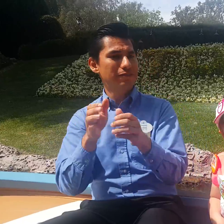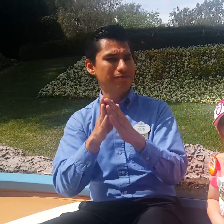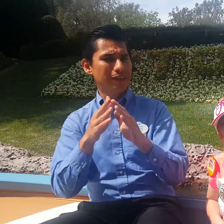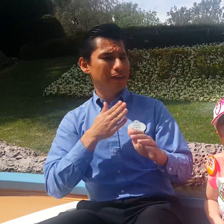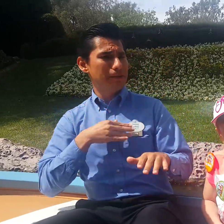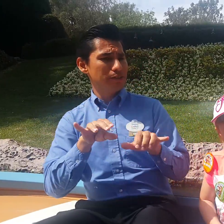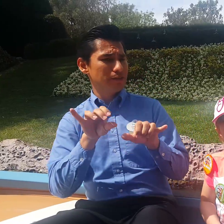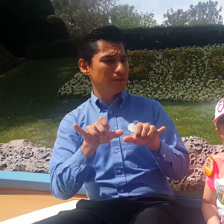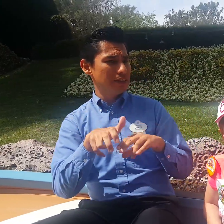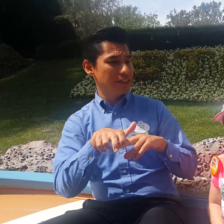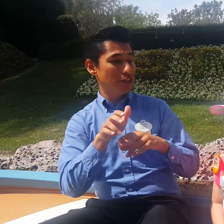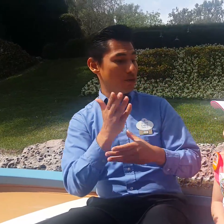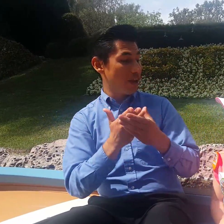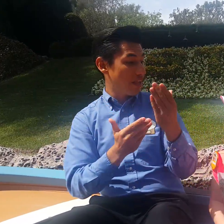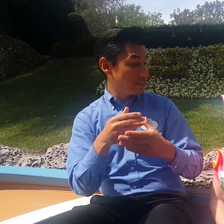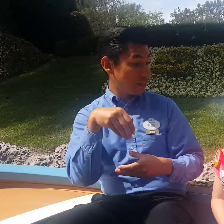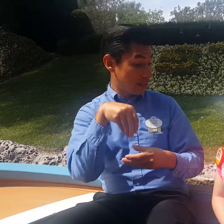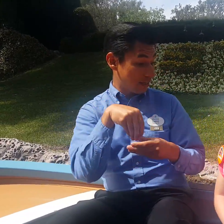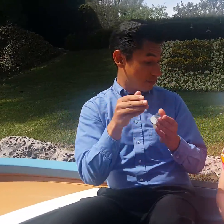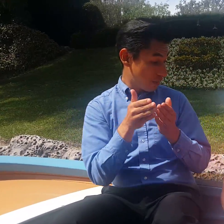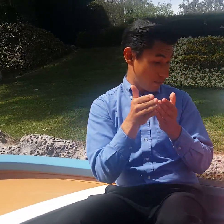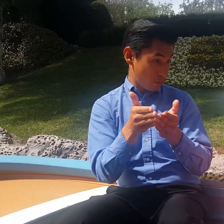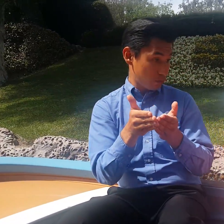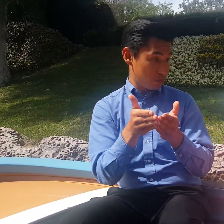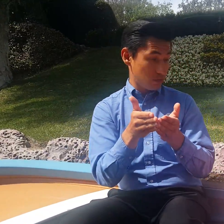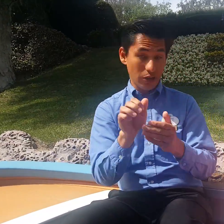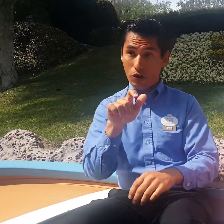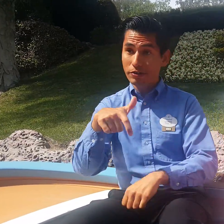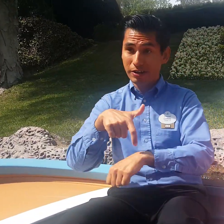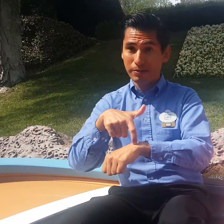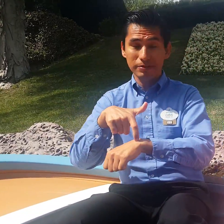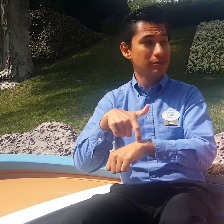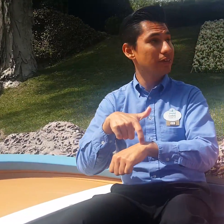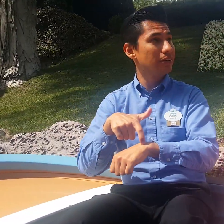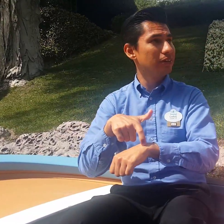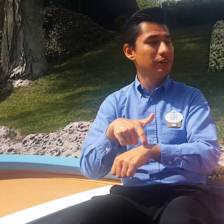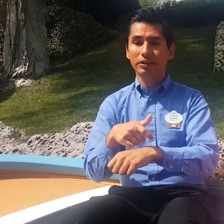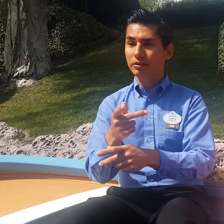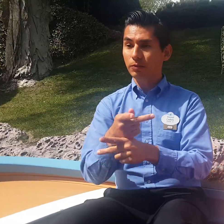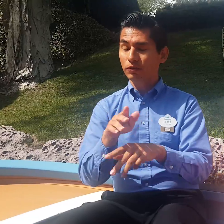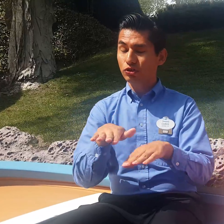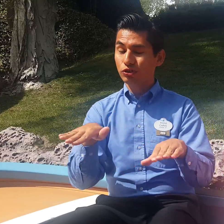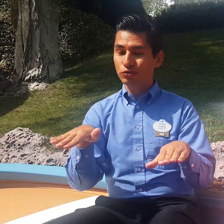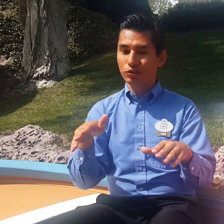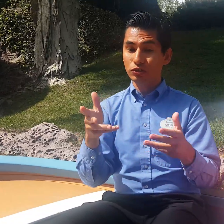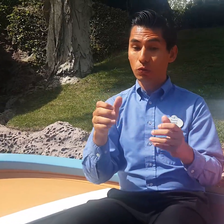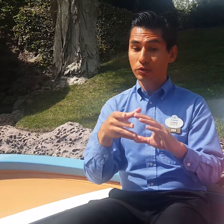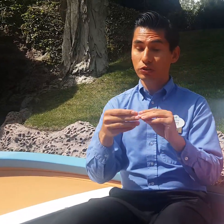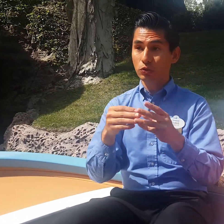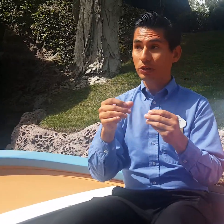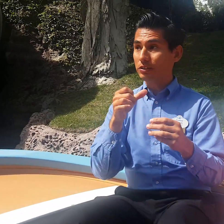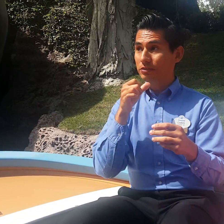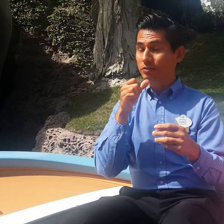With your hands, arms, feet, and legs inside the boat at all times. And please supervise your children. We don't want our story to take any unexpected